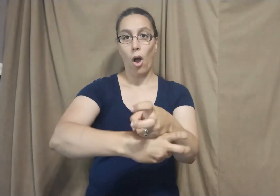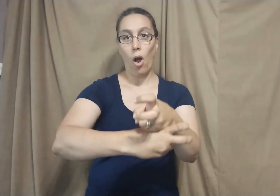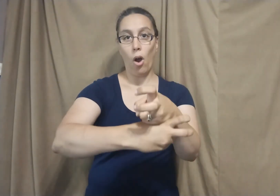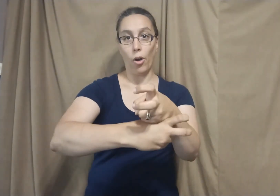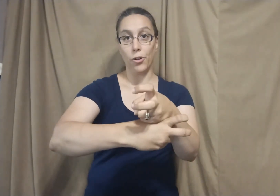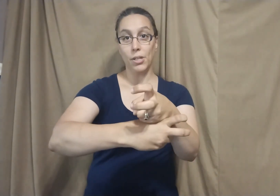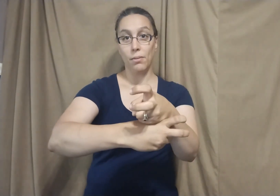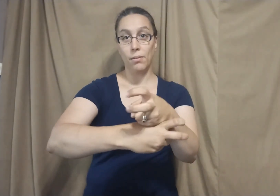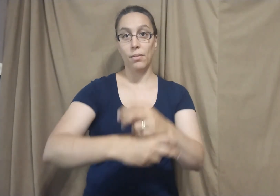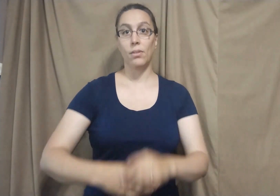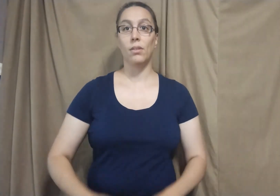hard,